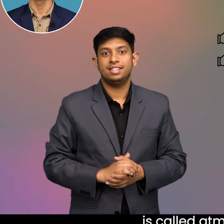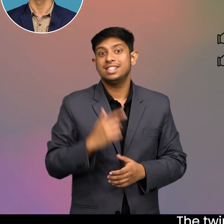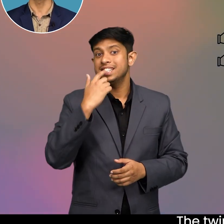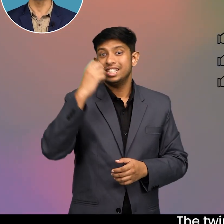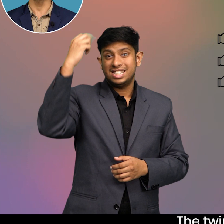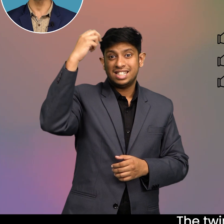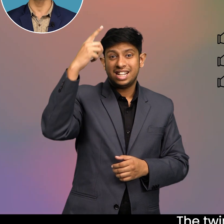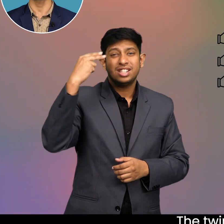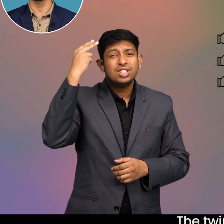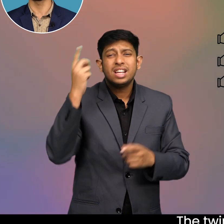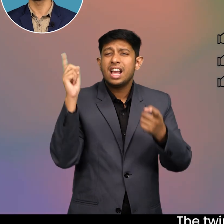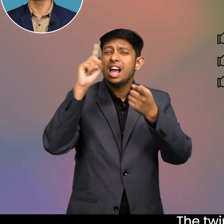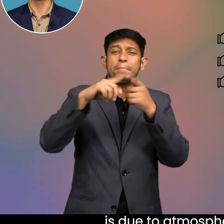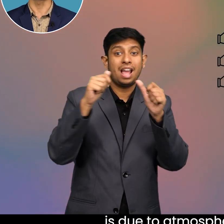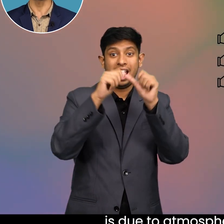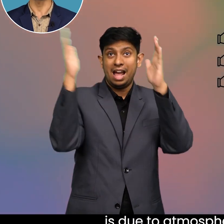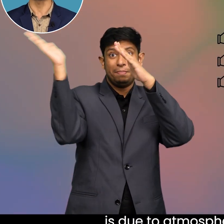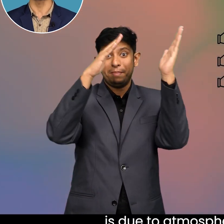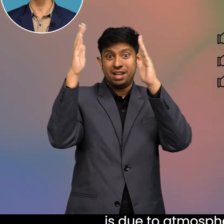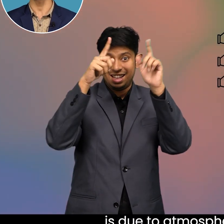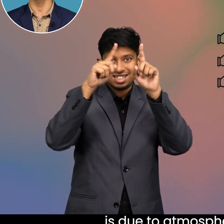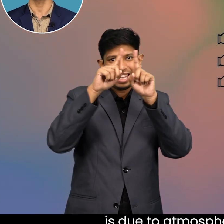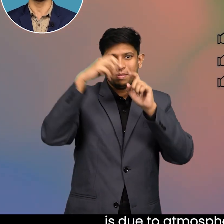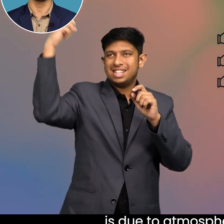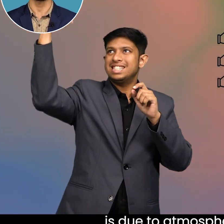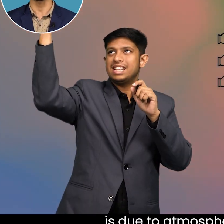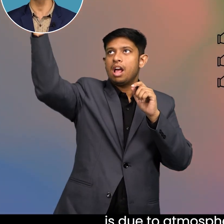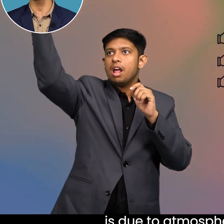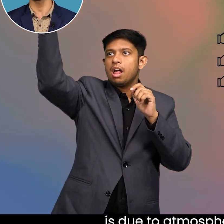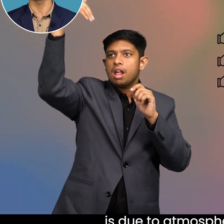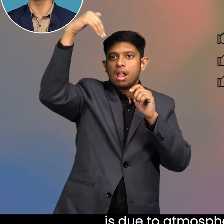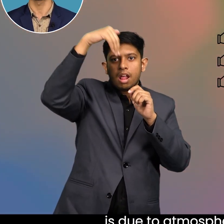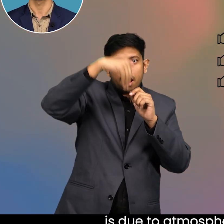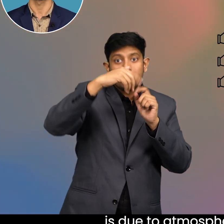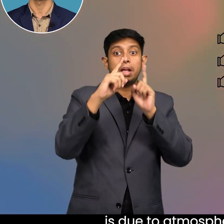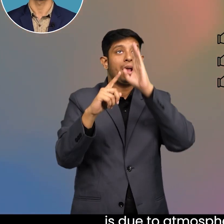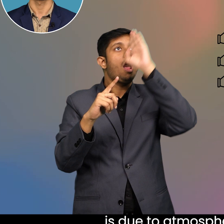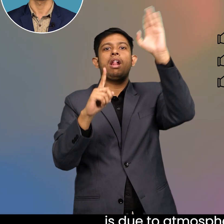The twinkling of a star is due to atmospheric refraction of sunlight.